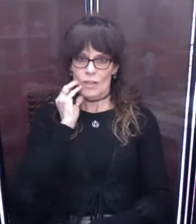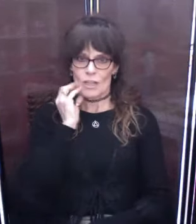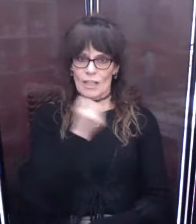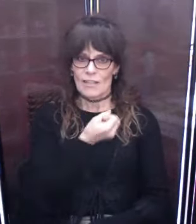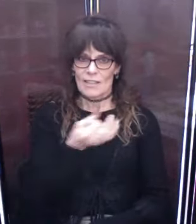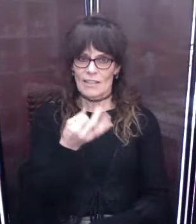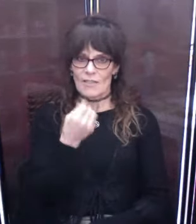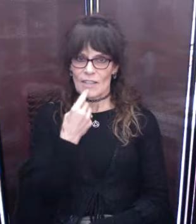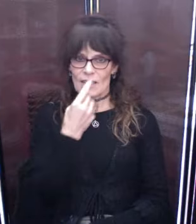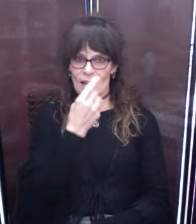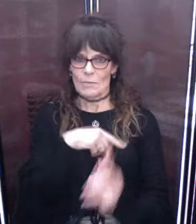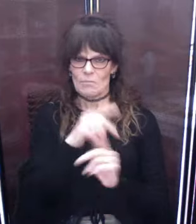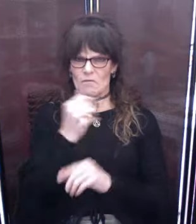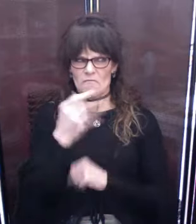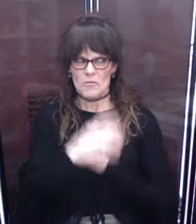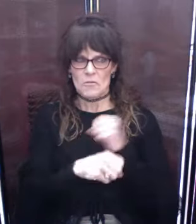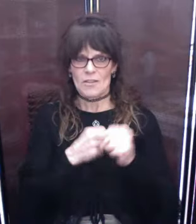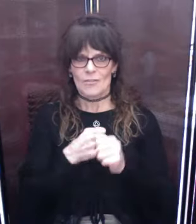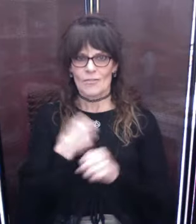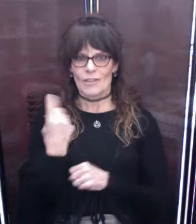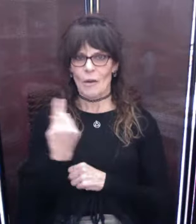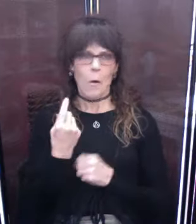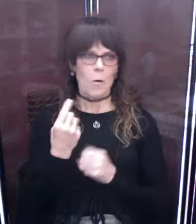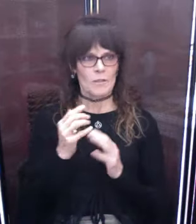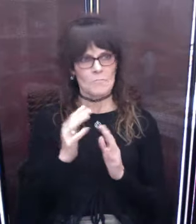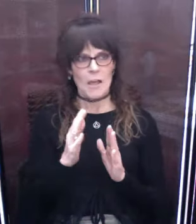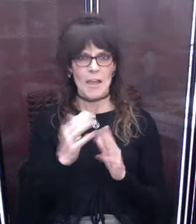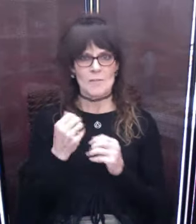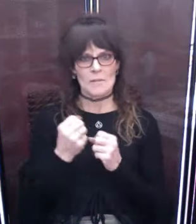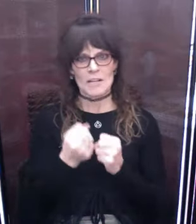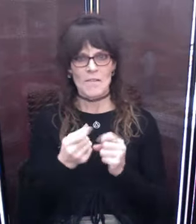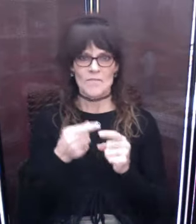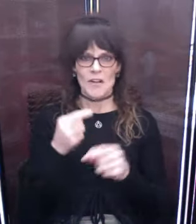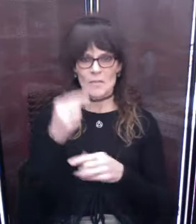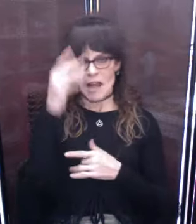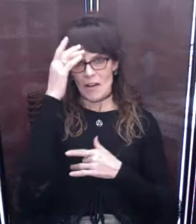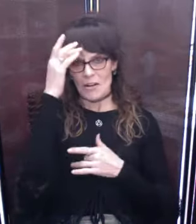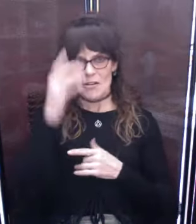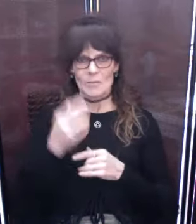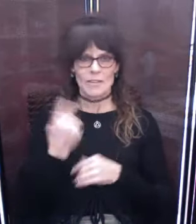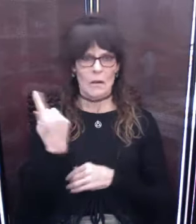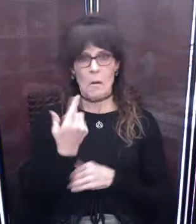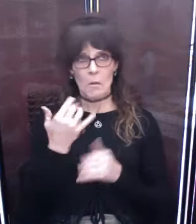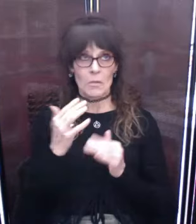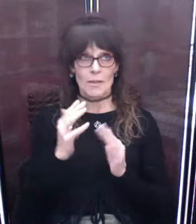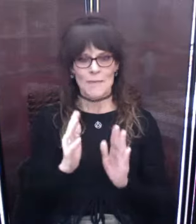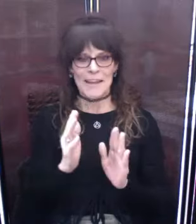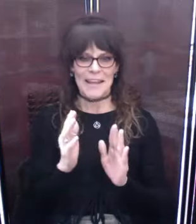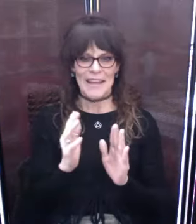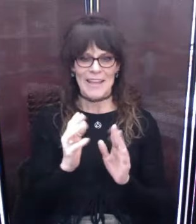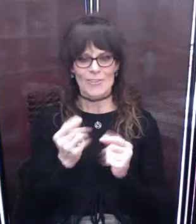for a couple of years that was the only way to really recover from alcoholism, was the only way to do AA right, my